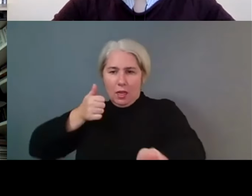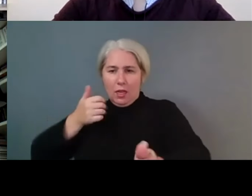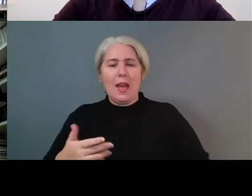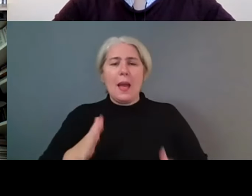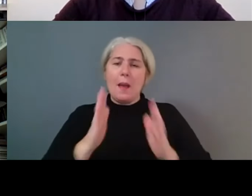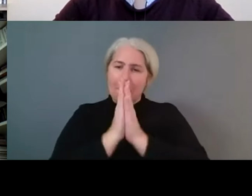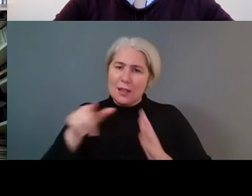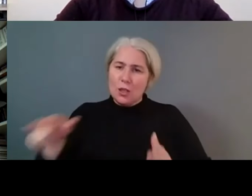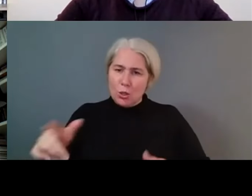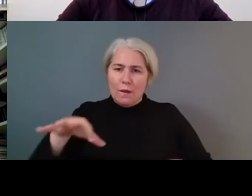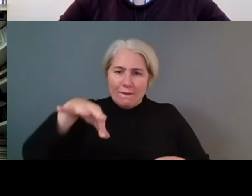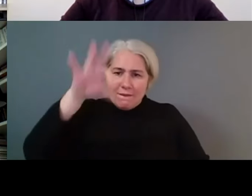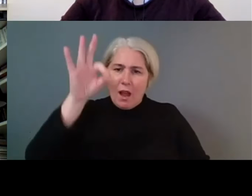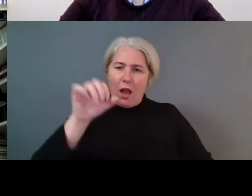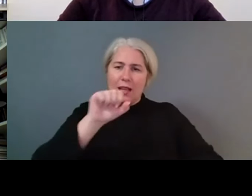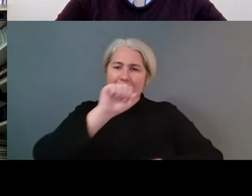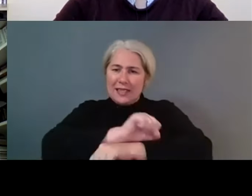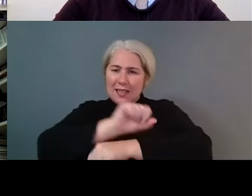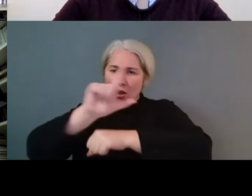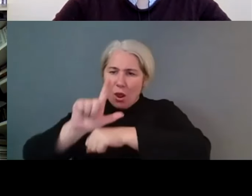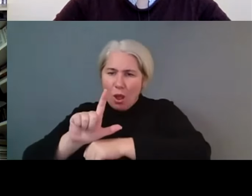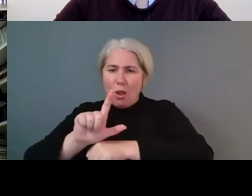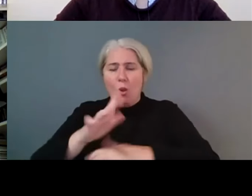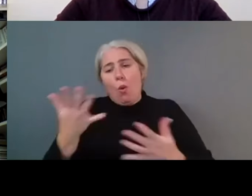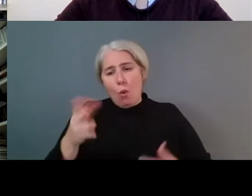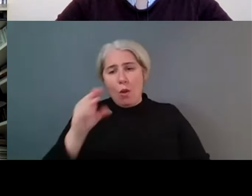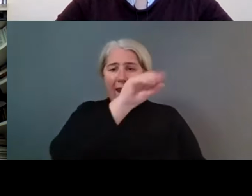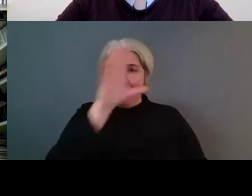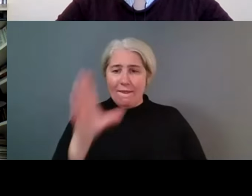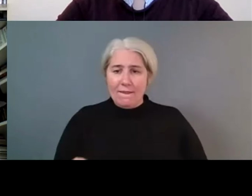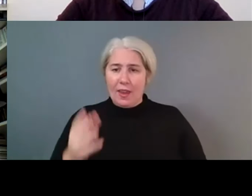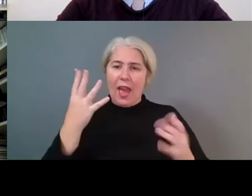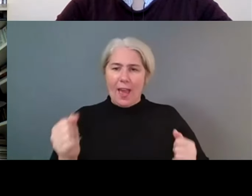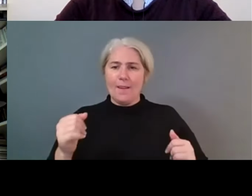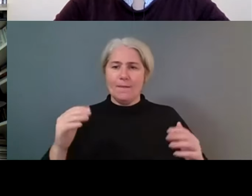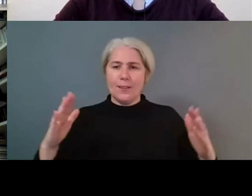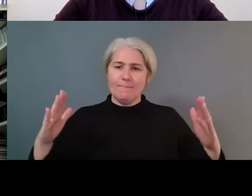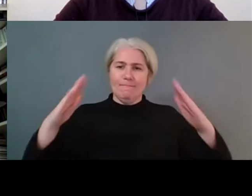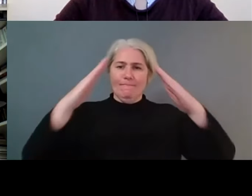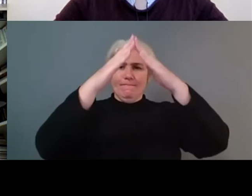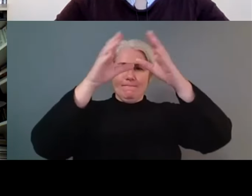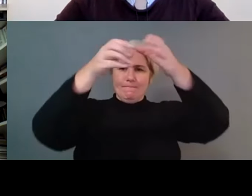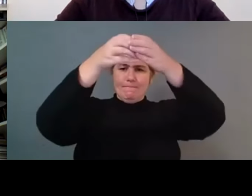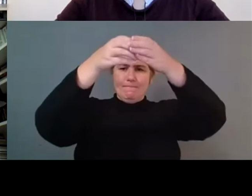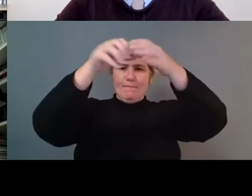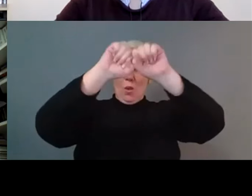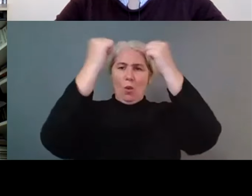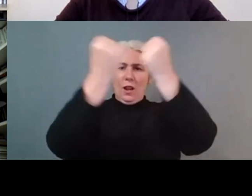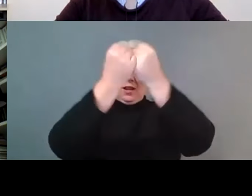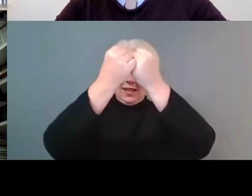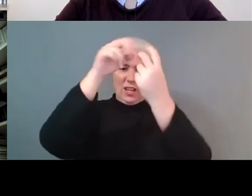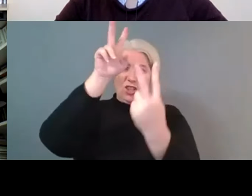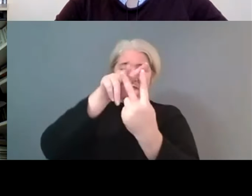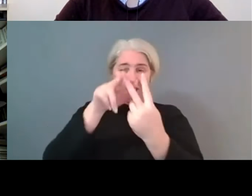organization either in your country or in your region, or if not, the two organizations I mentioned are